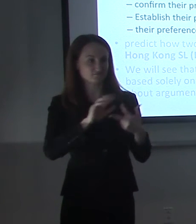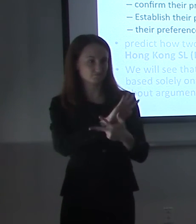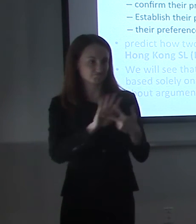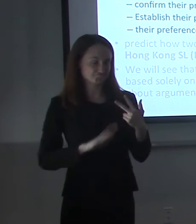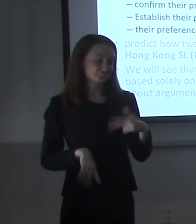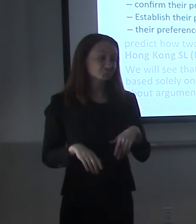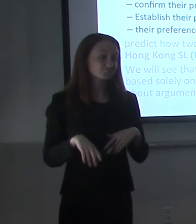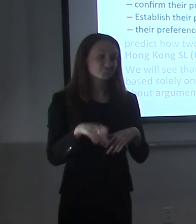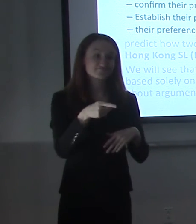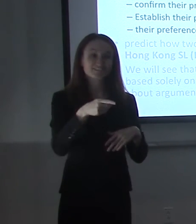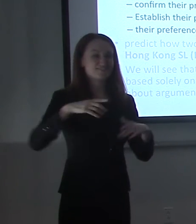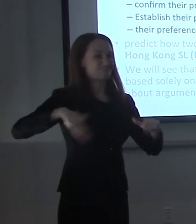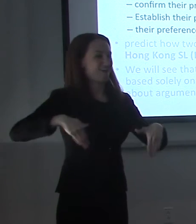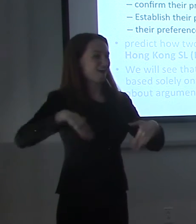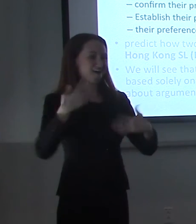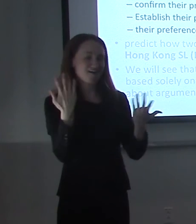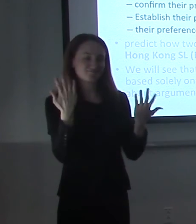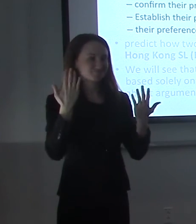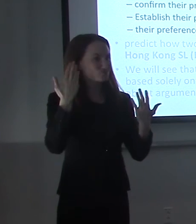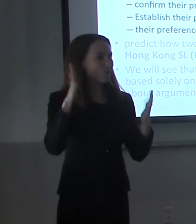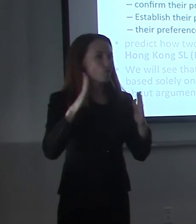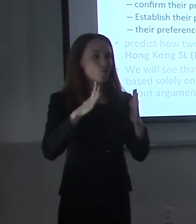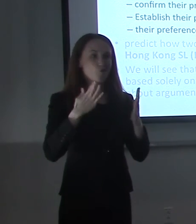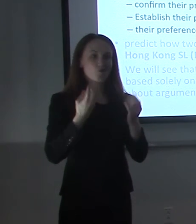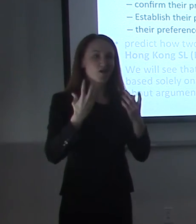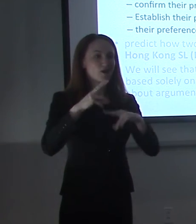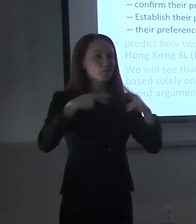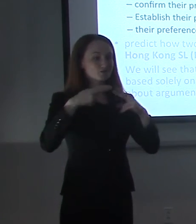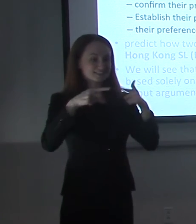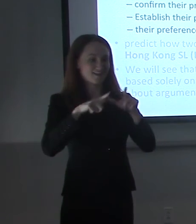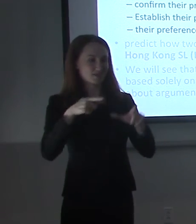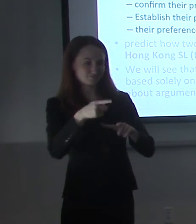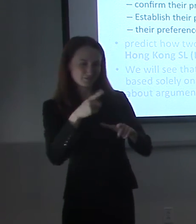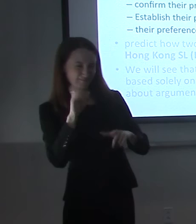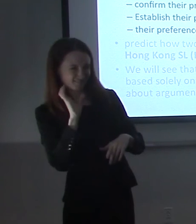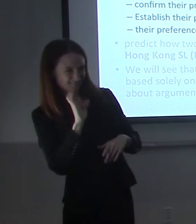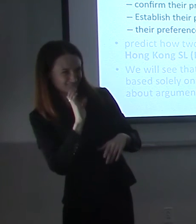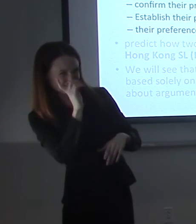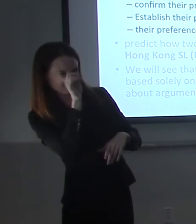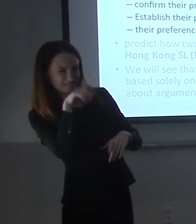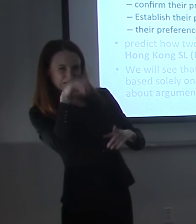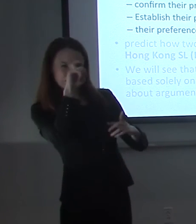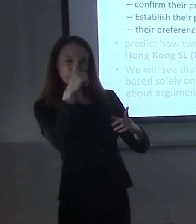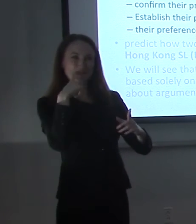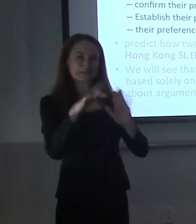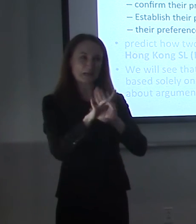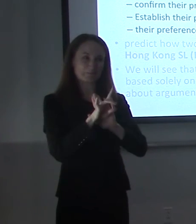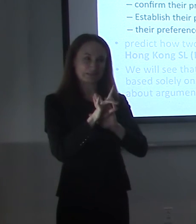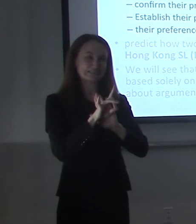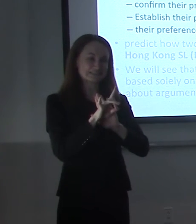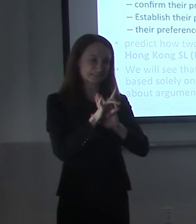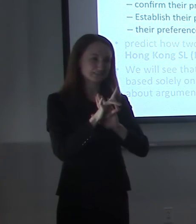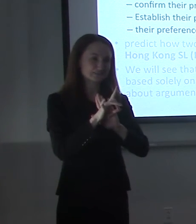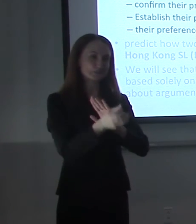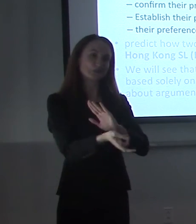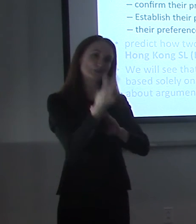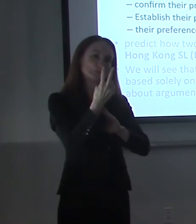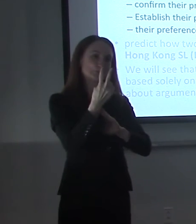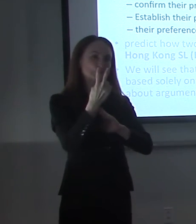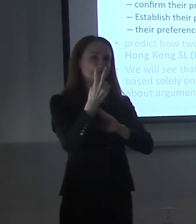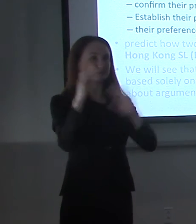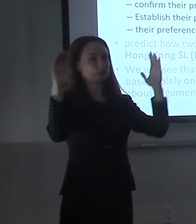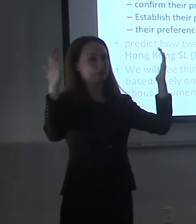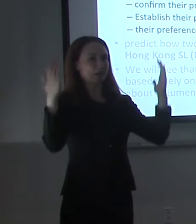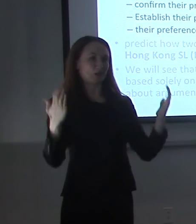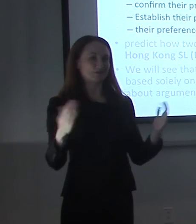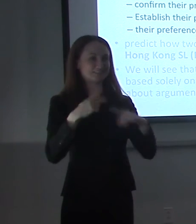And if you're not familiar with sign languages, you might find it somewhat odd that I'm picking as my two opposing sign